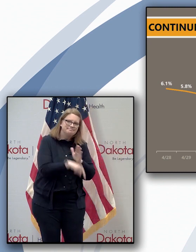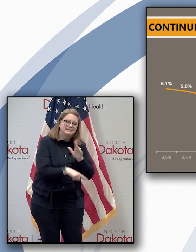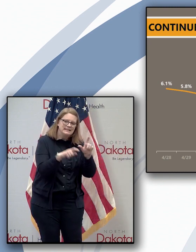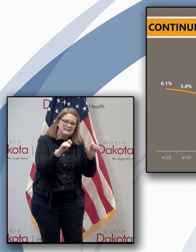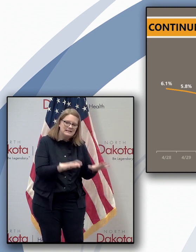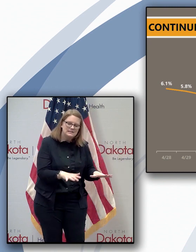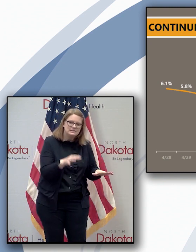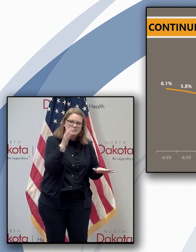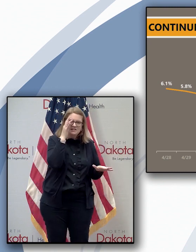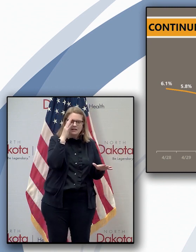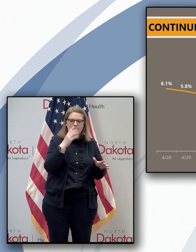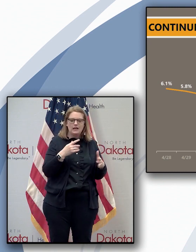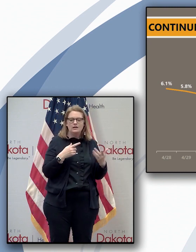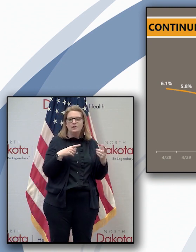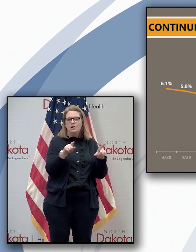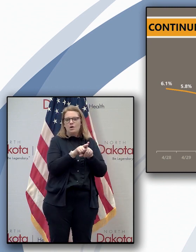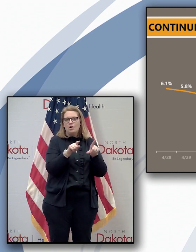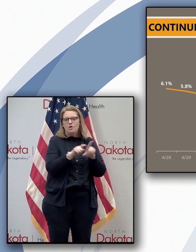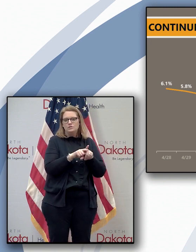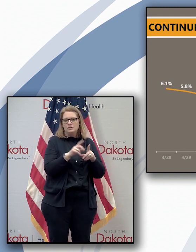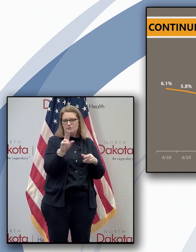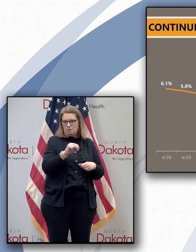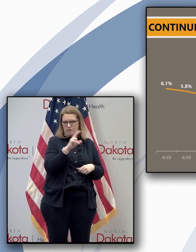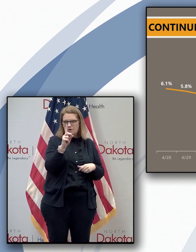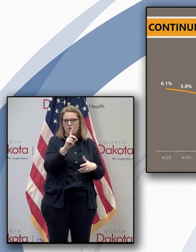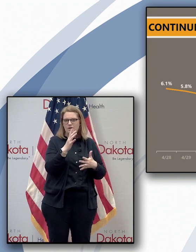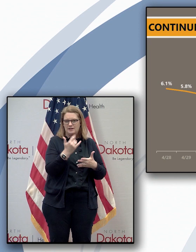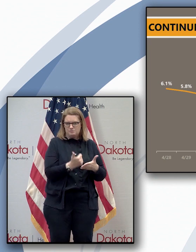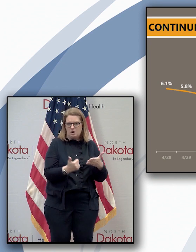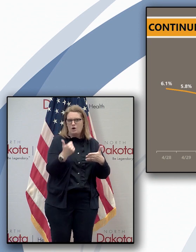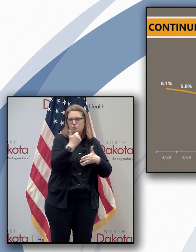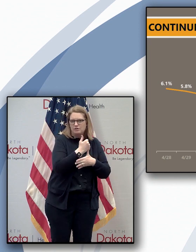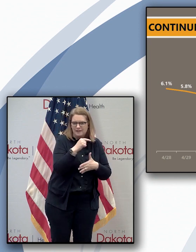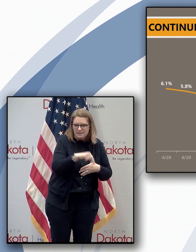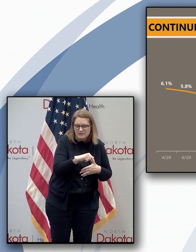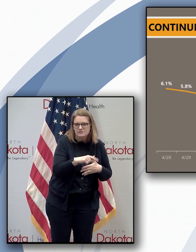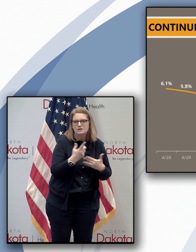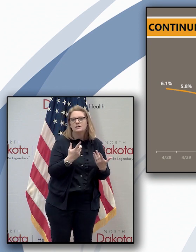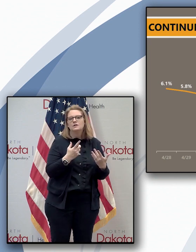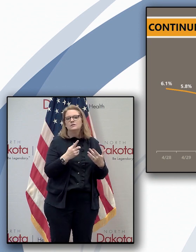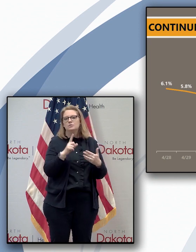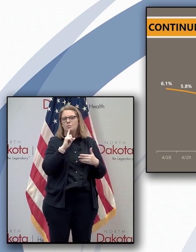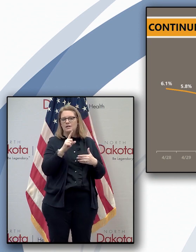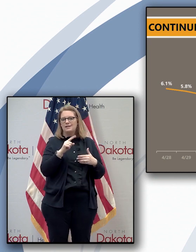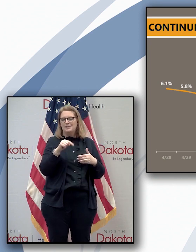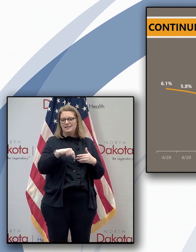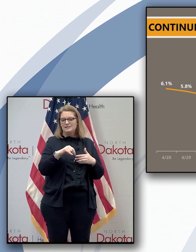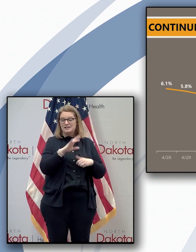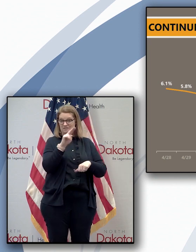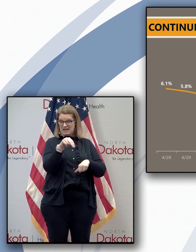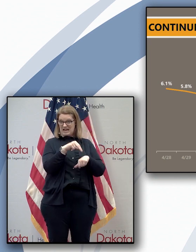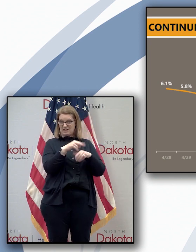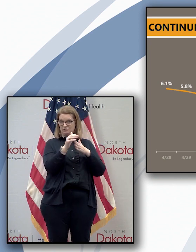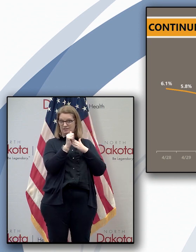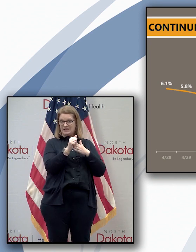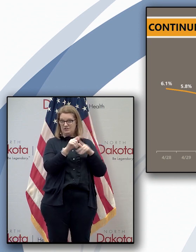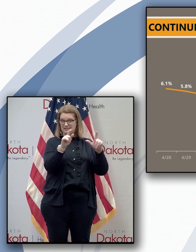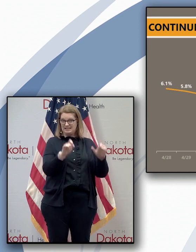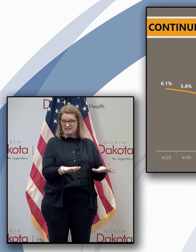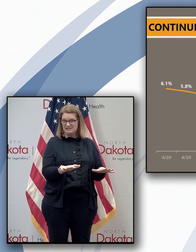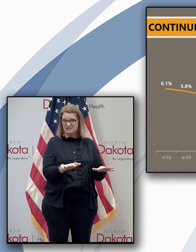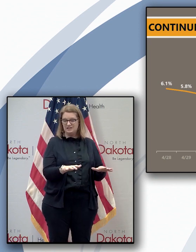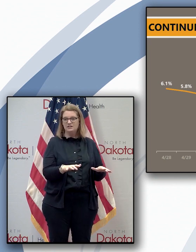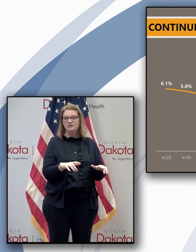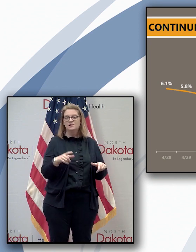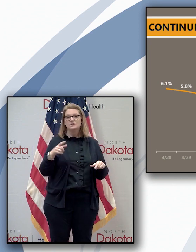how the North Dakota has made this a priority on testing. We've talked about how we've become a national leader in testing. North Dakota continues to